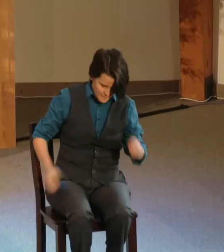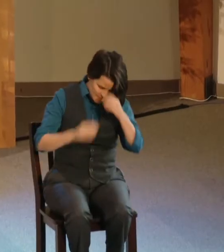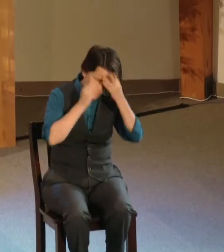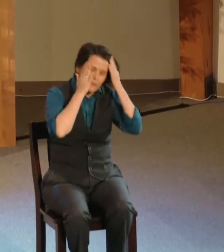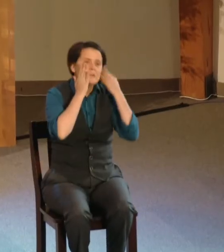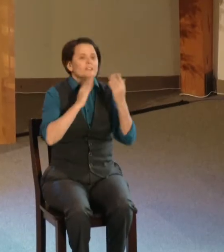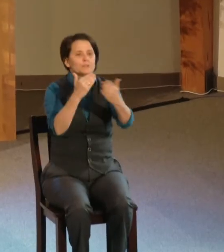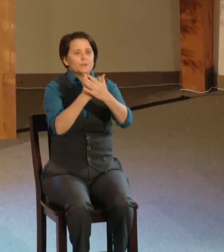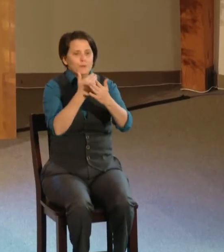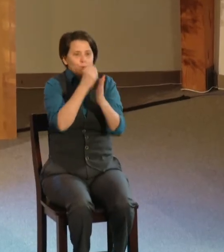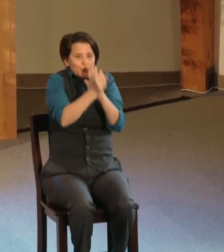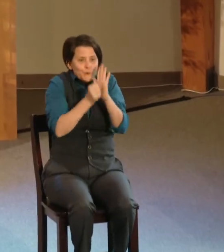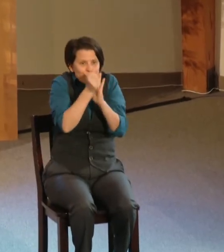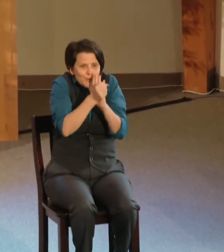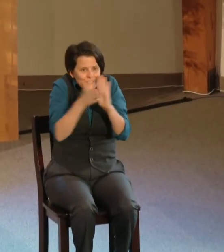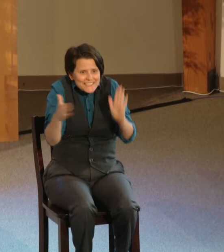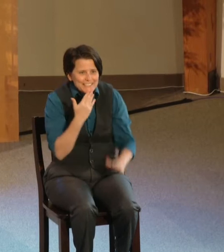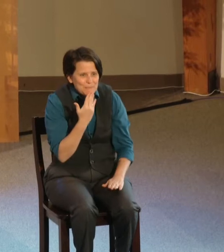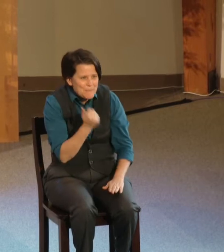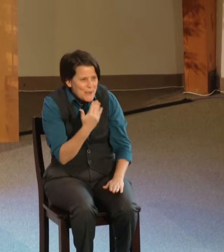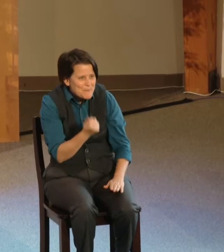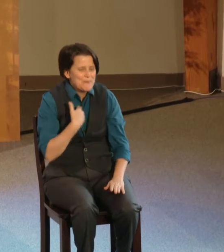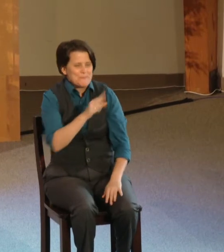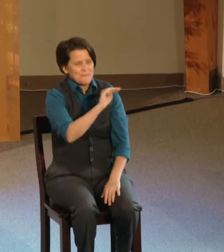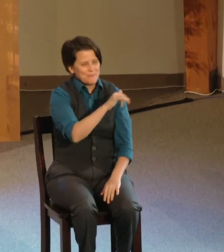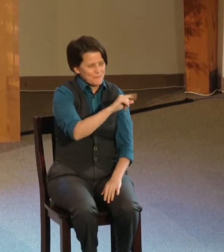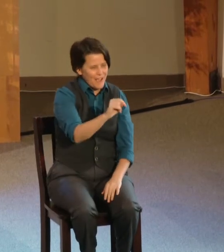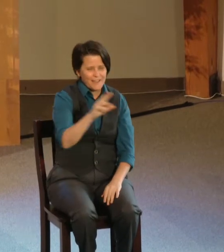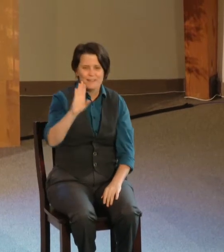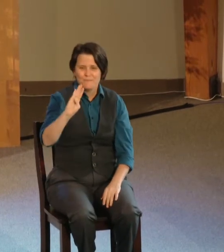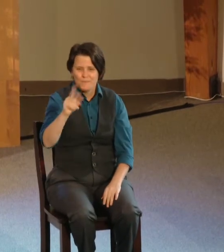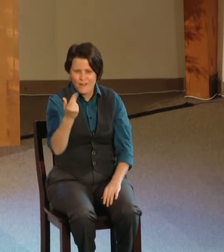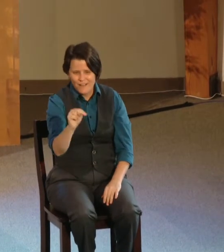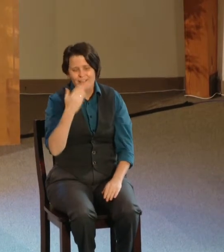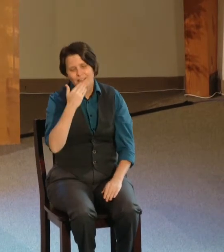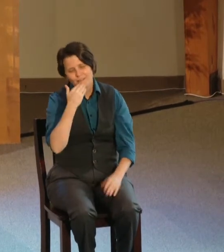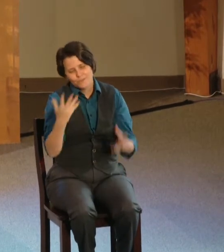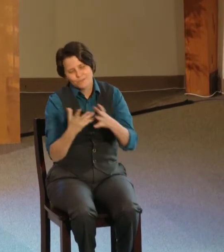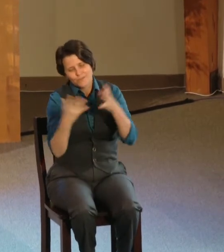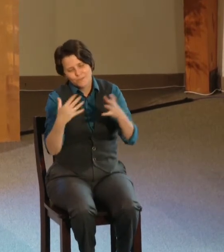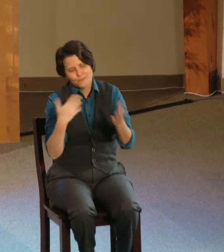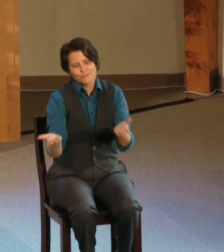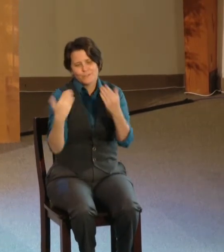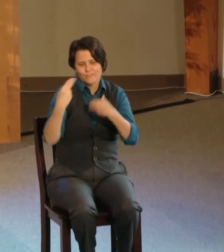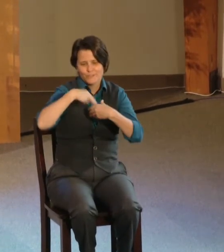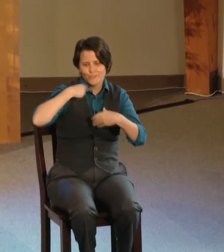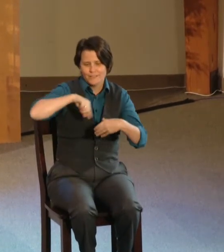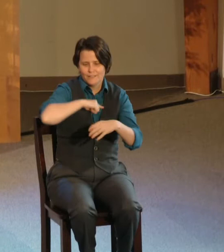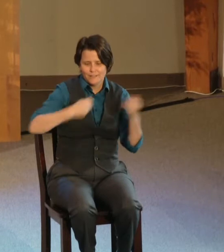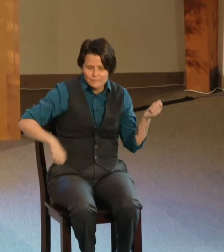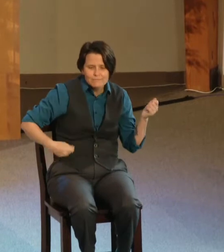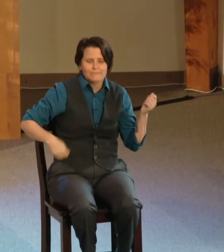Matt and Brian, thank you so much for jamming with us. We just love you, so thank you.